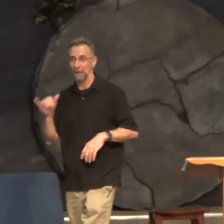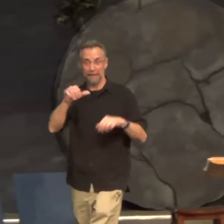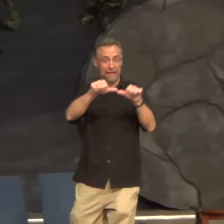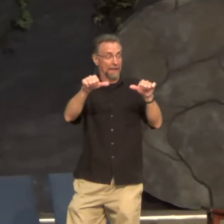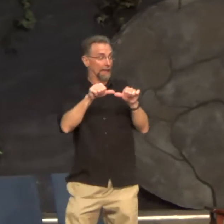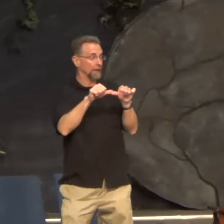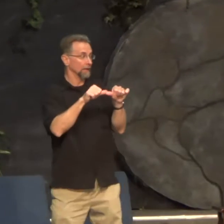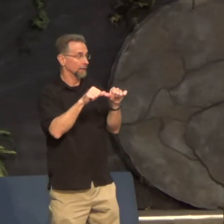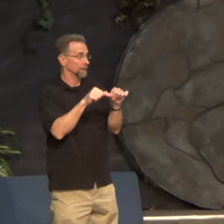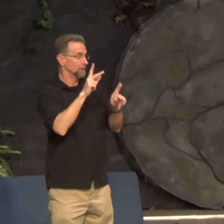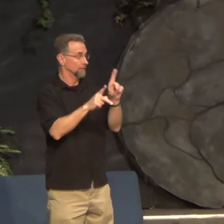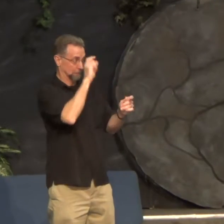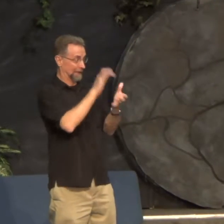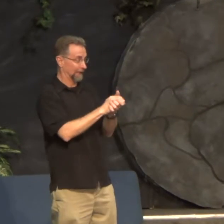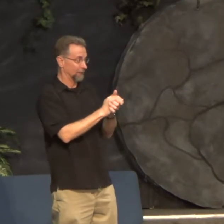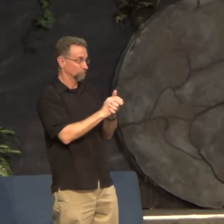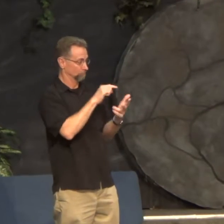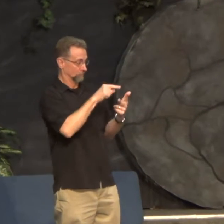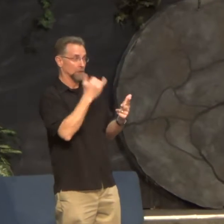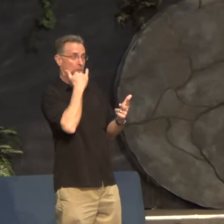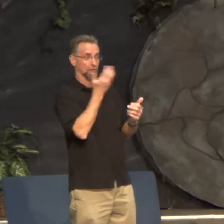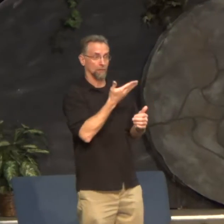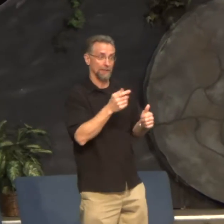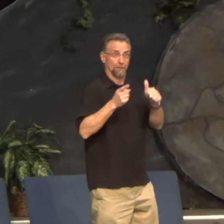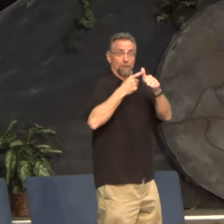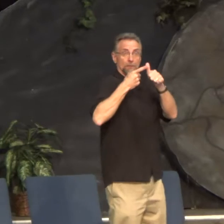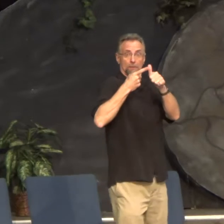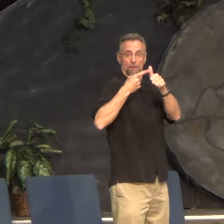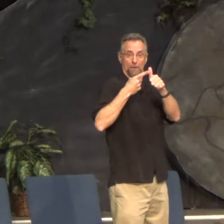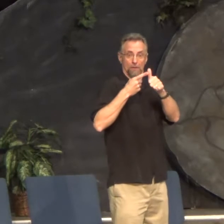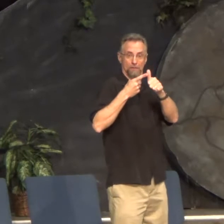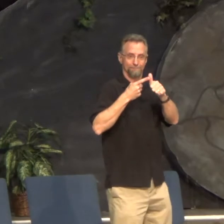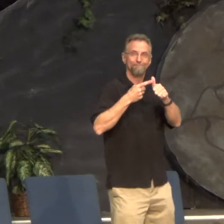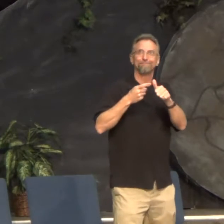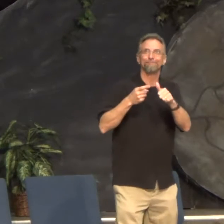okay. But in the area where people believed different things that were wrong, first of all,